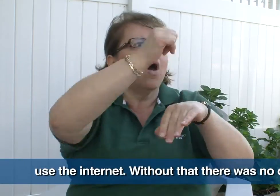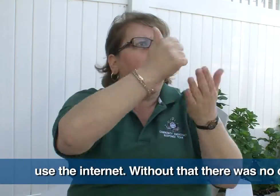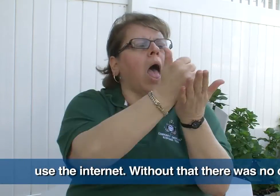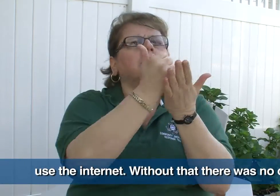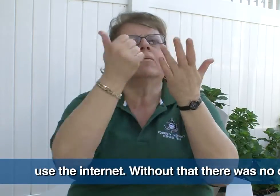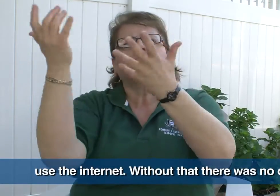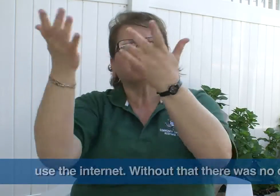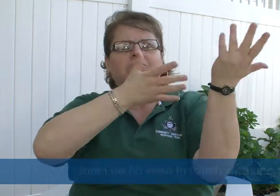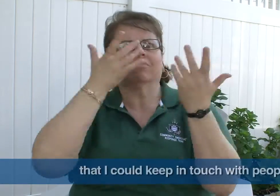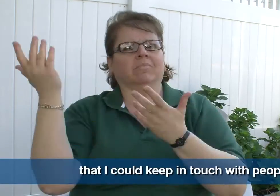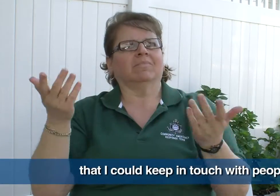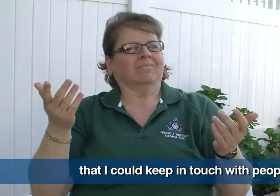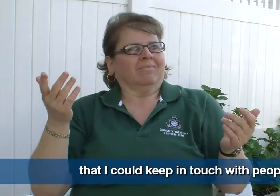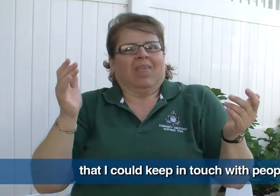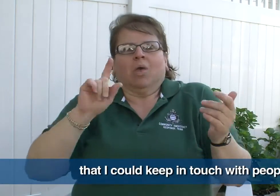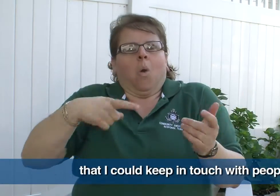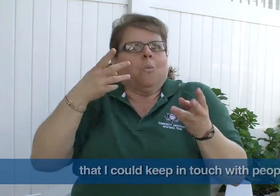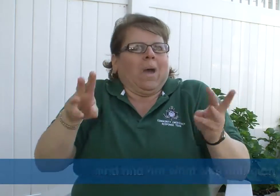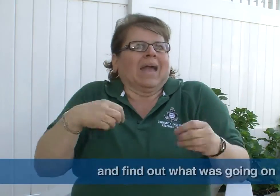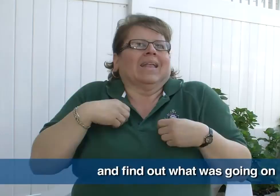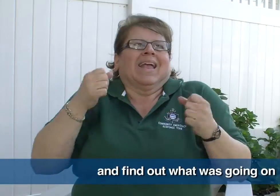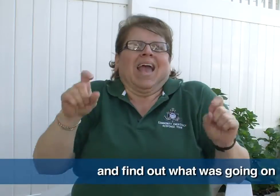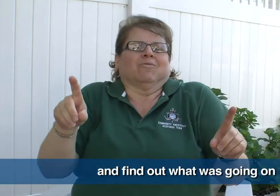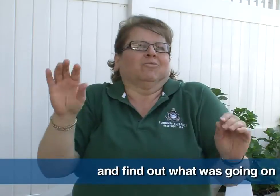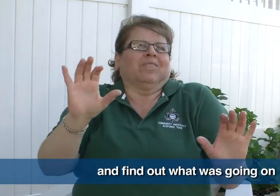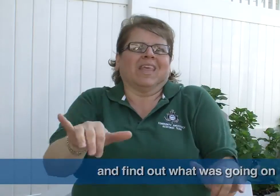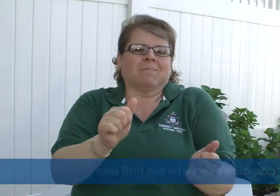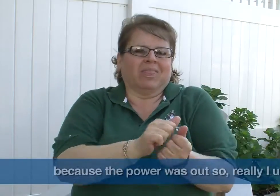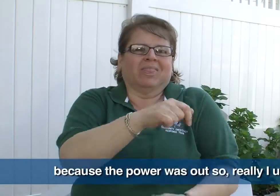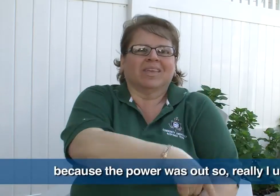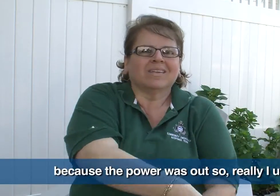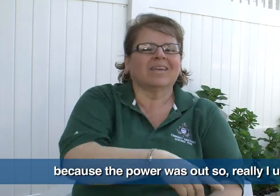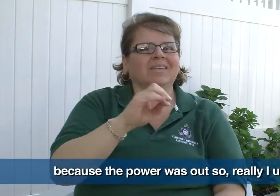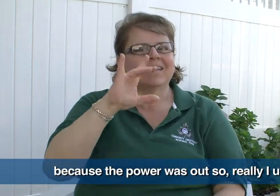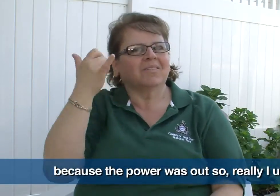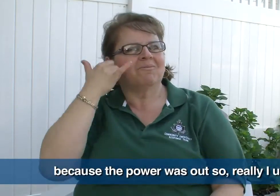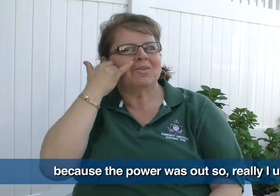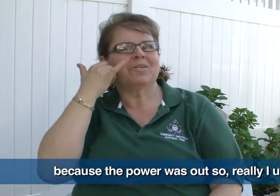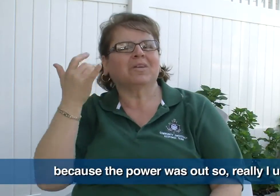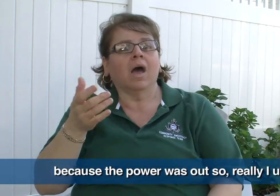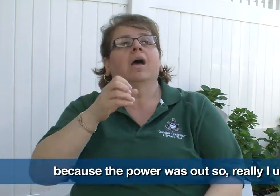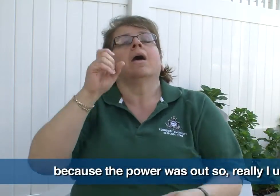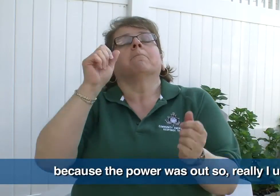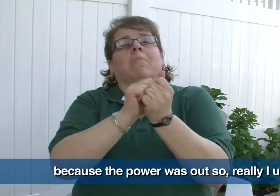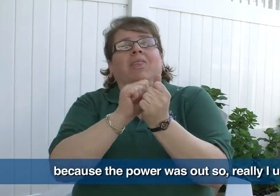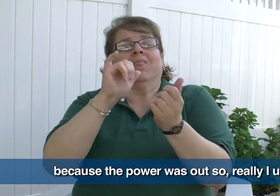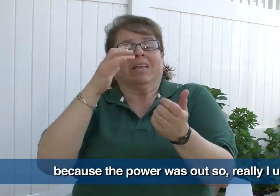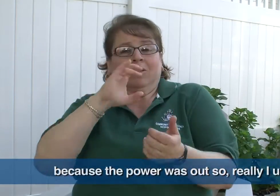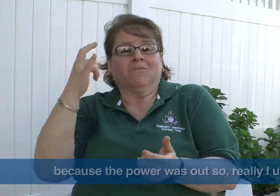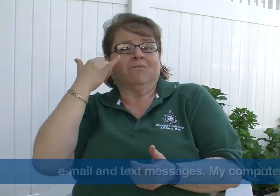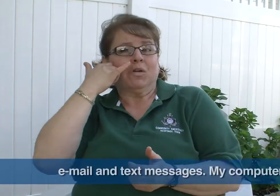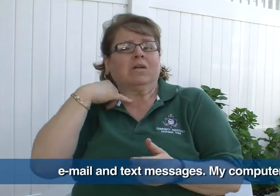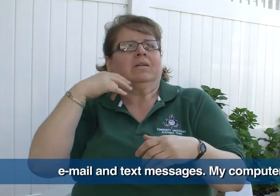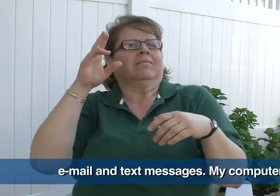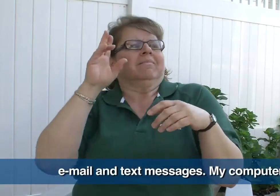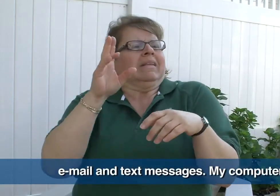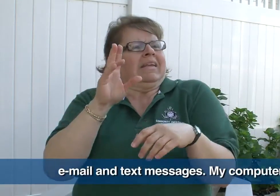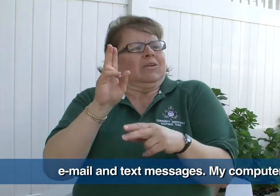was no other way I could keep in touch with people and find out what was going on because the power was out. So really, I used it to email and text